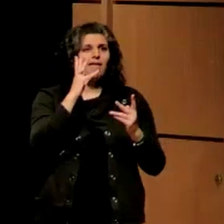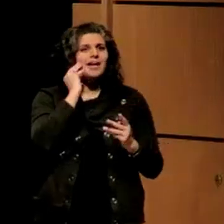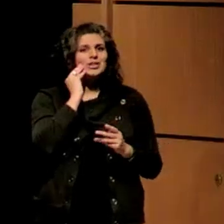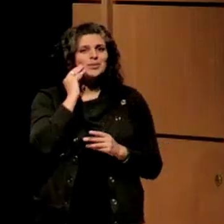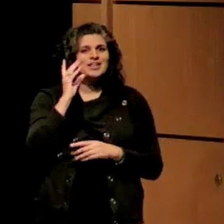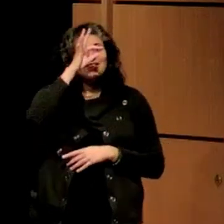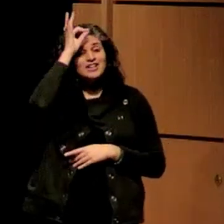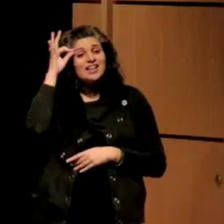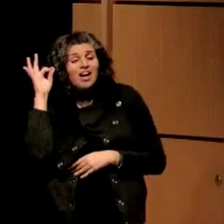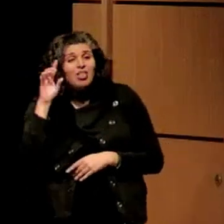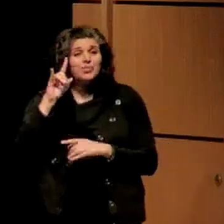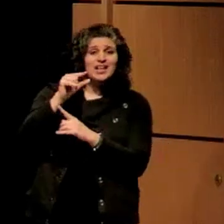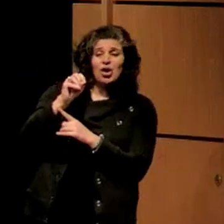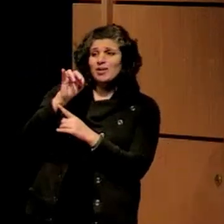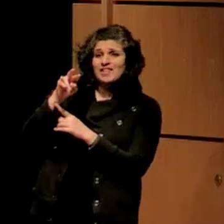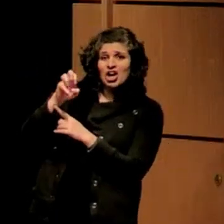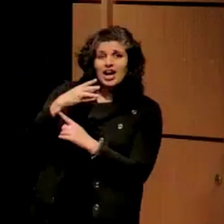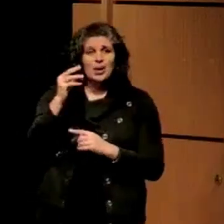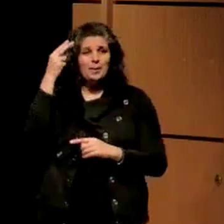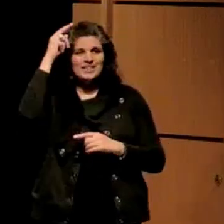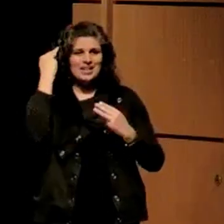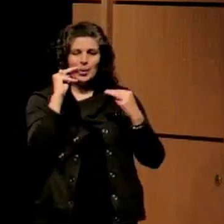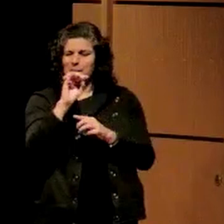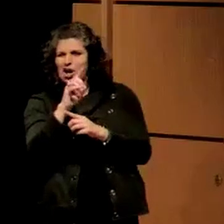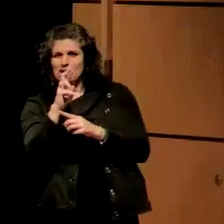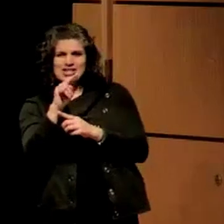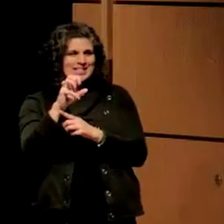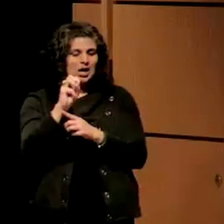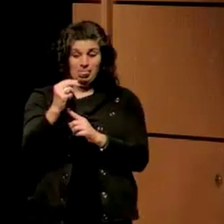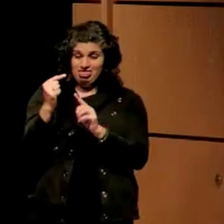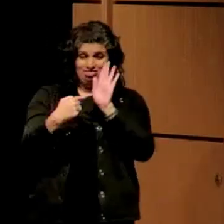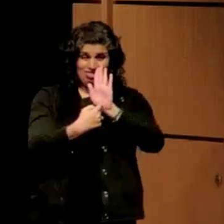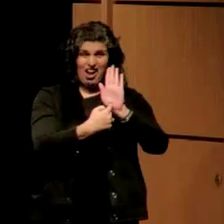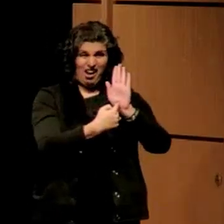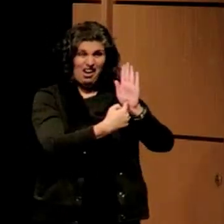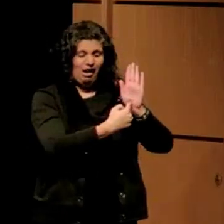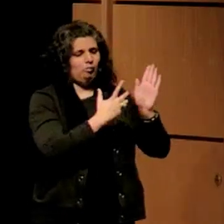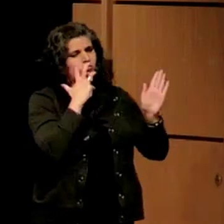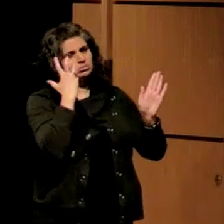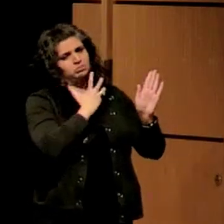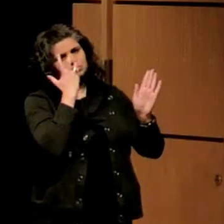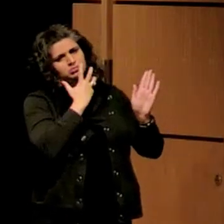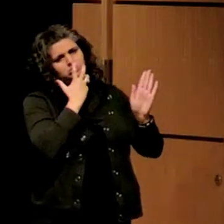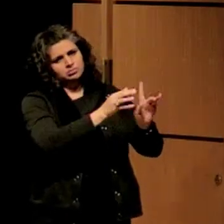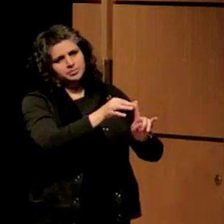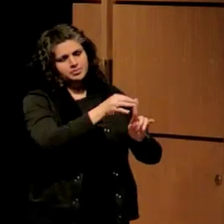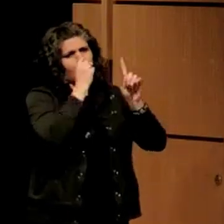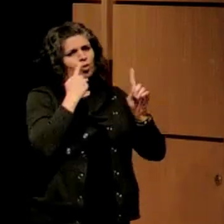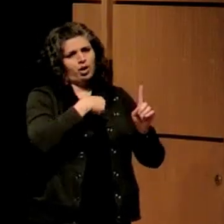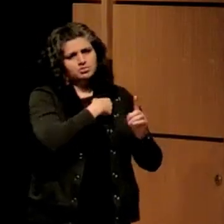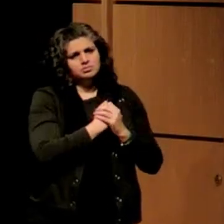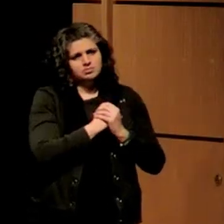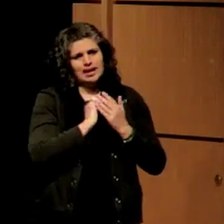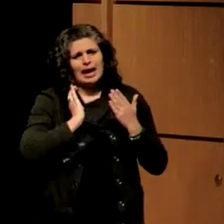Rivera, and Mexican modernism. This exhibition in particular was extremely special for our community.